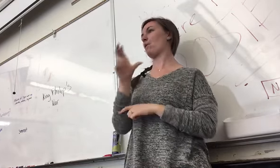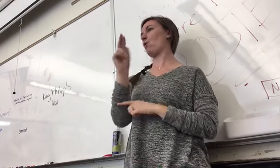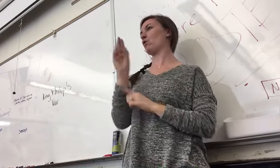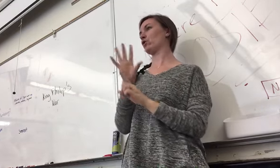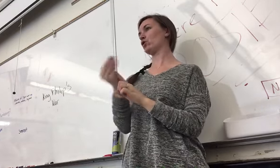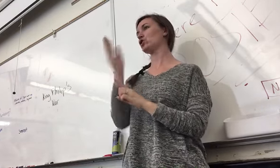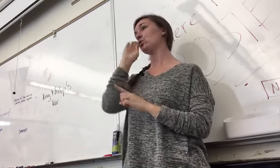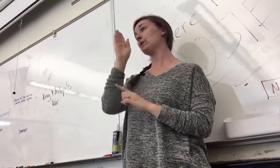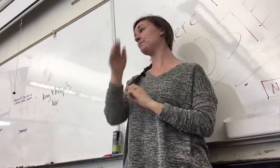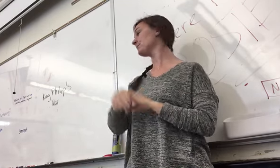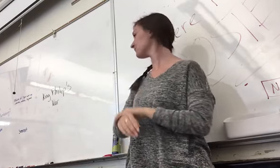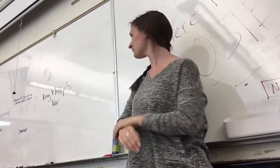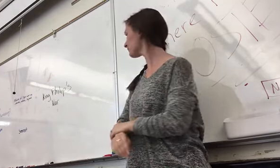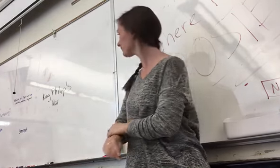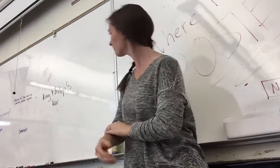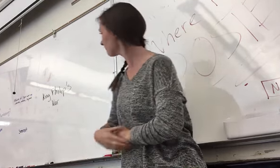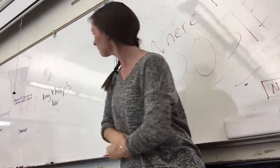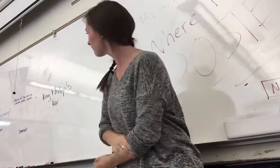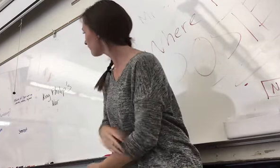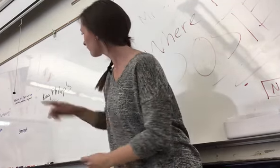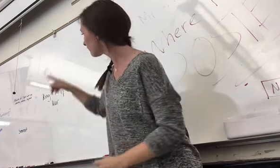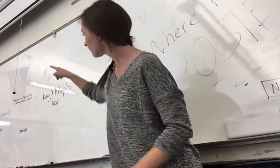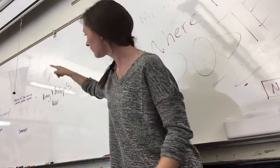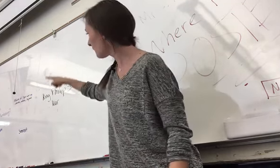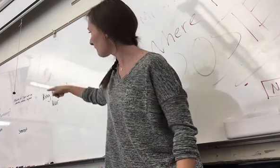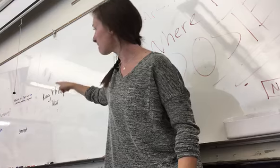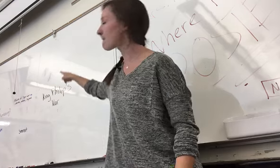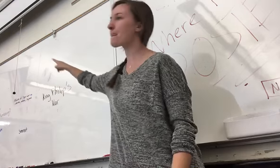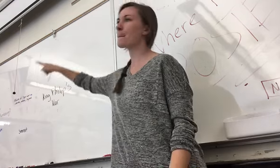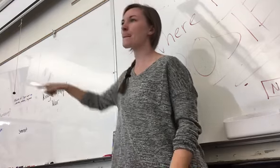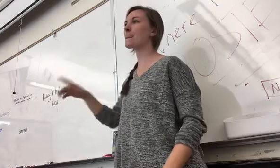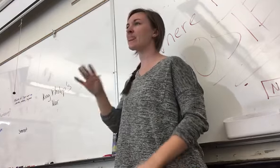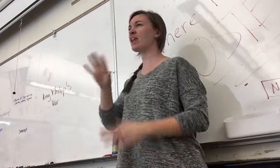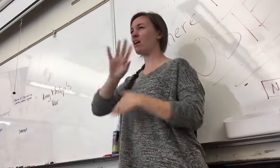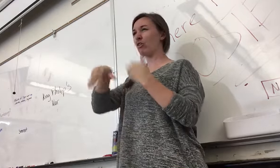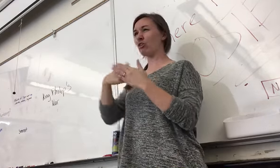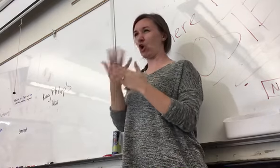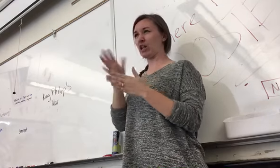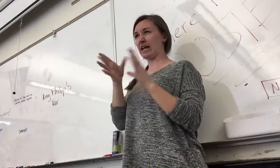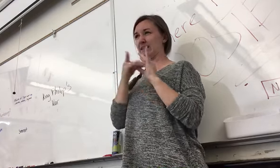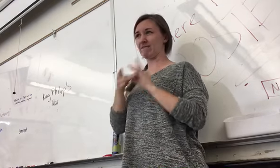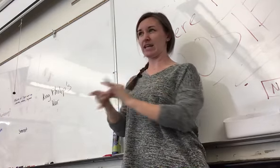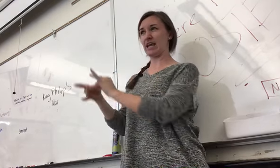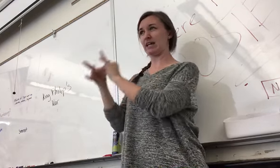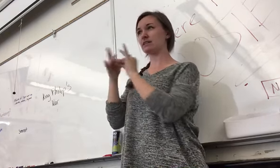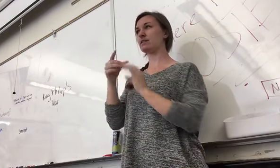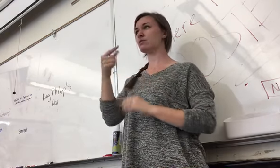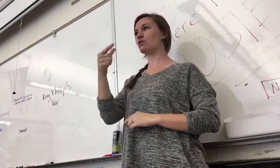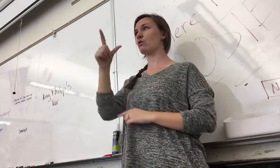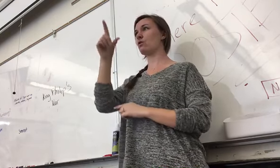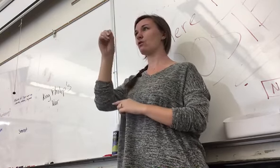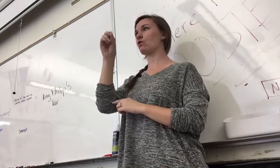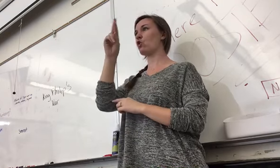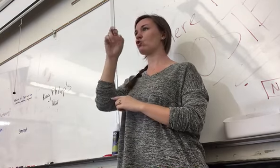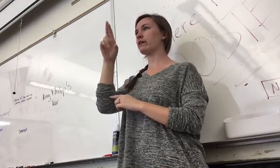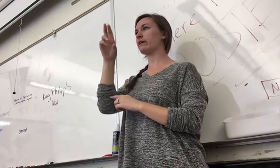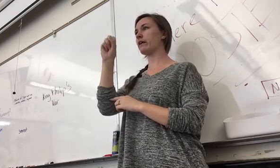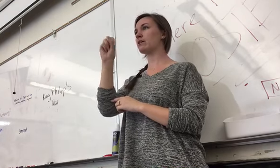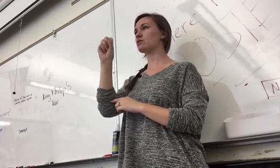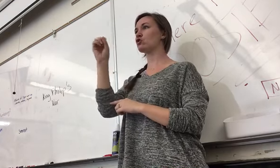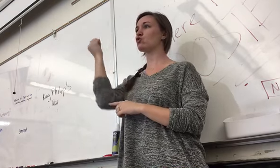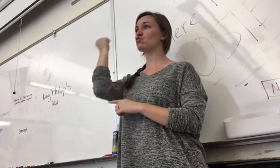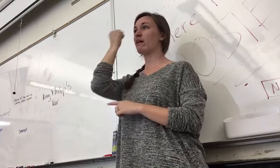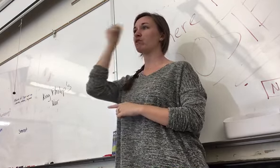Okay, so these kind of all go together. Okay? So Glorious Revolution and Age